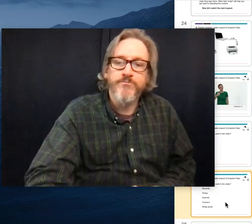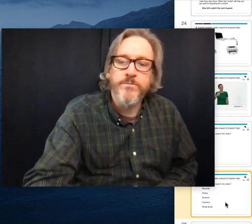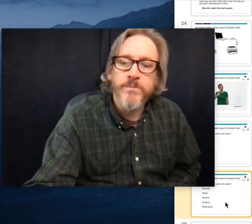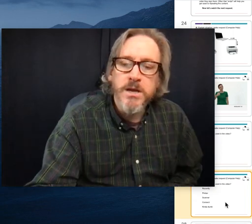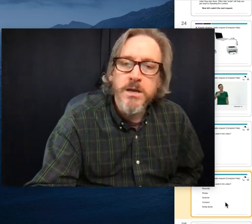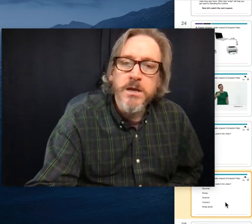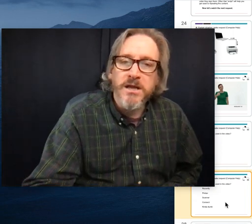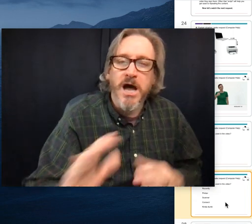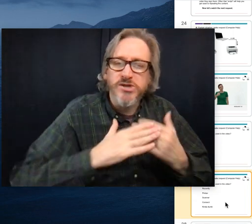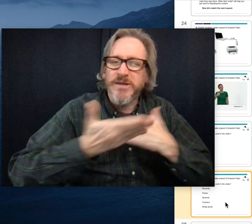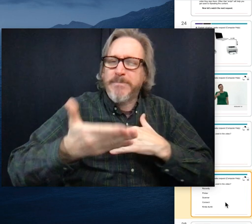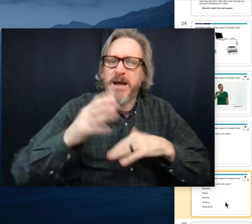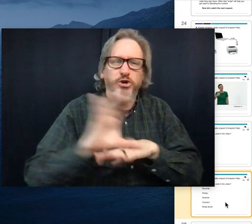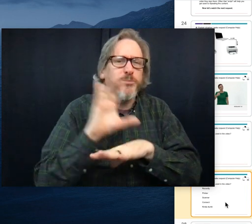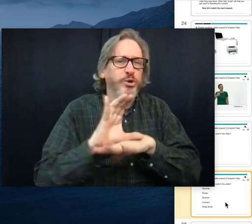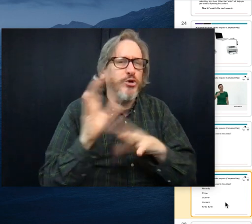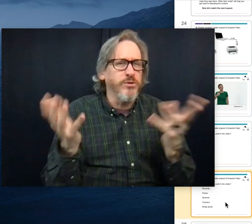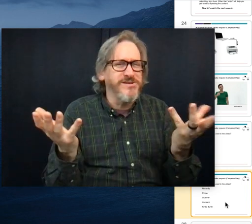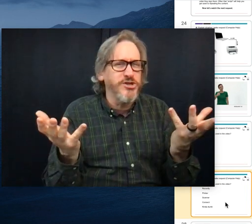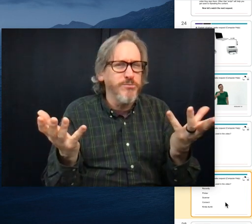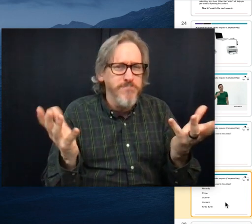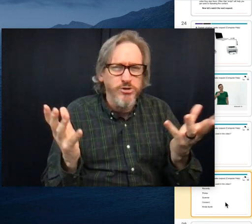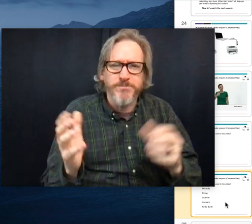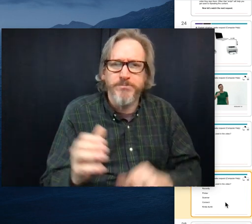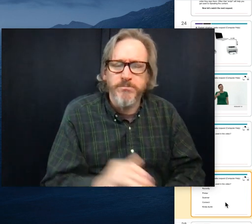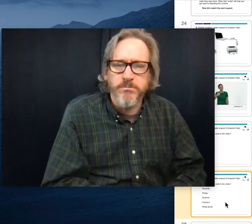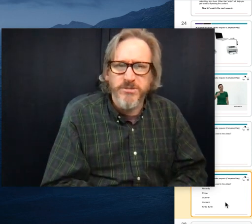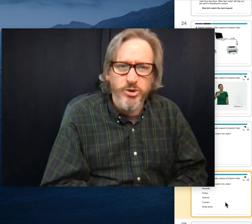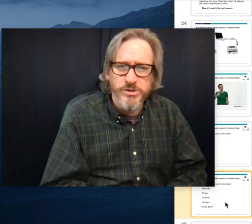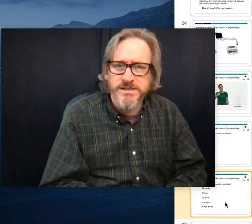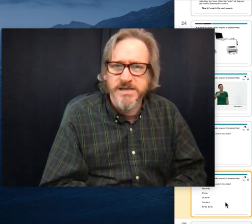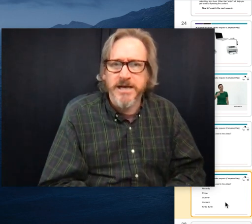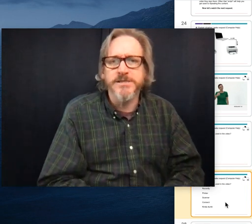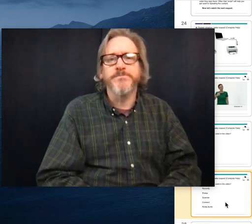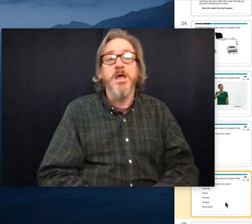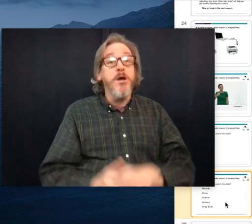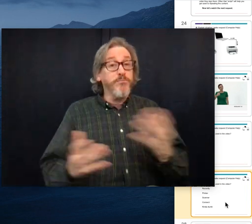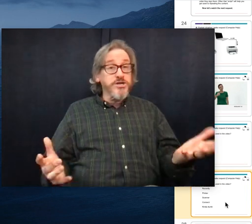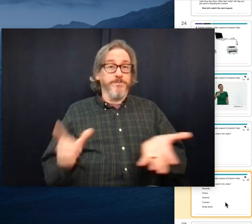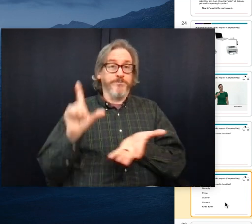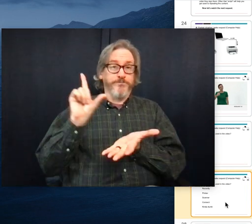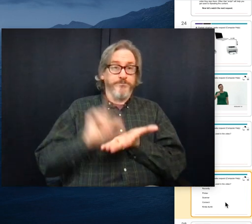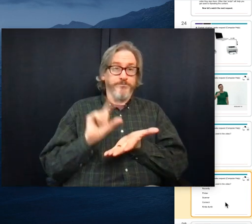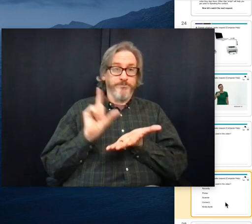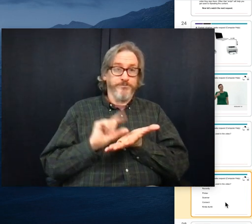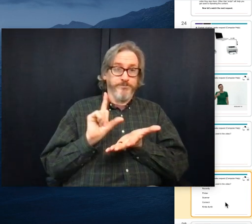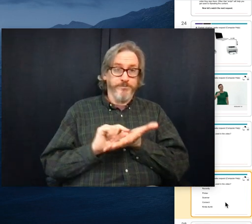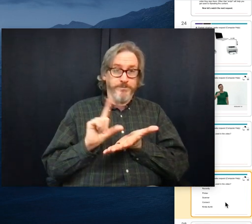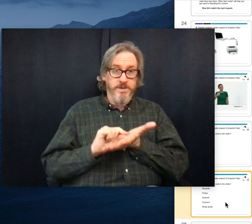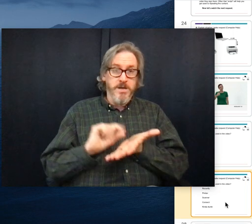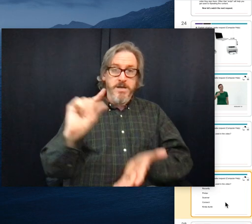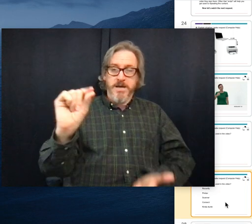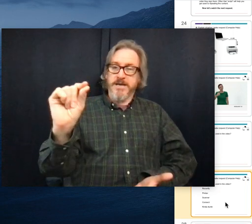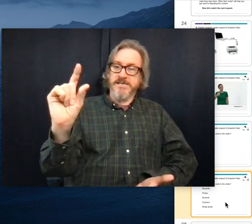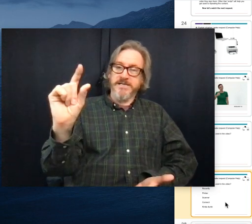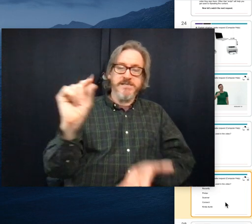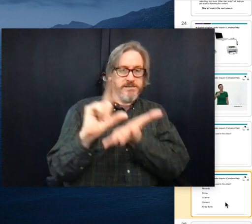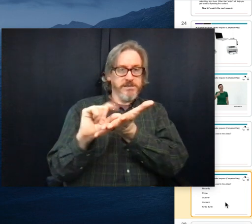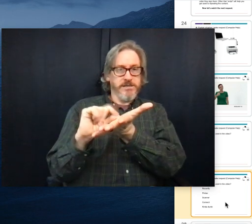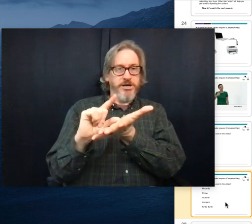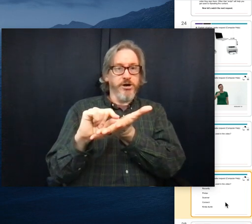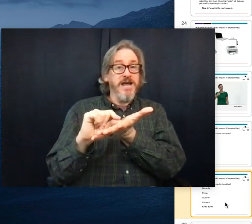Um, so laptop or computer, those are the two most used signs. Printer, and